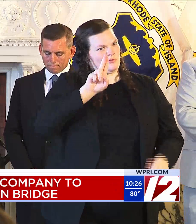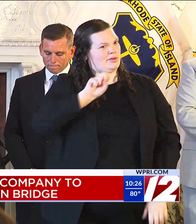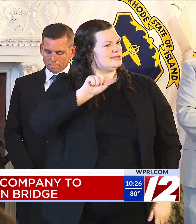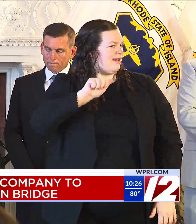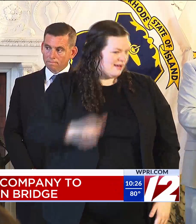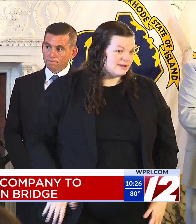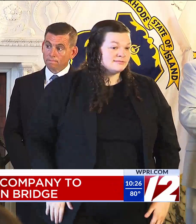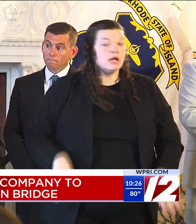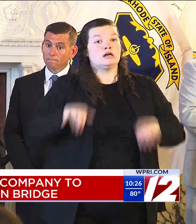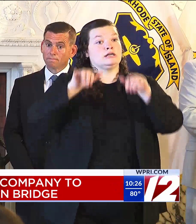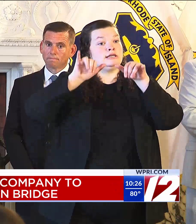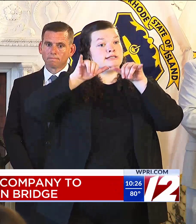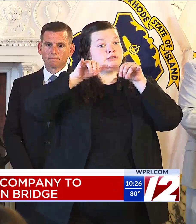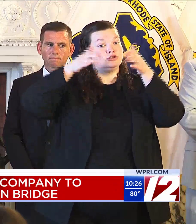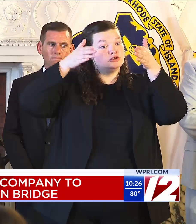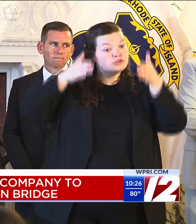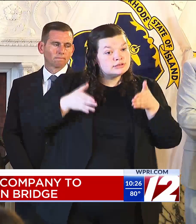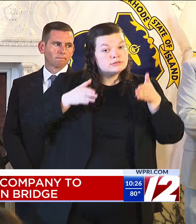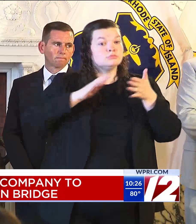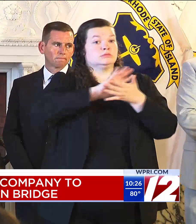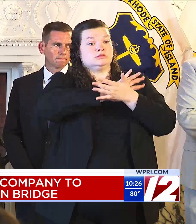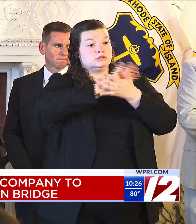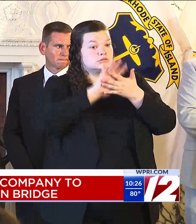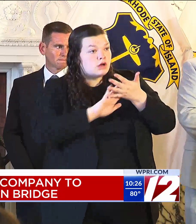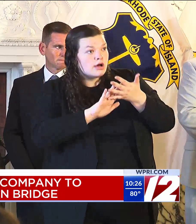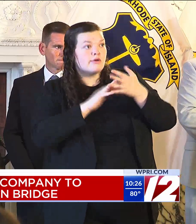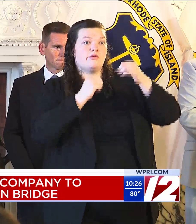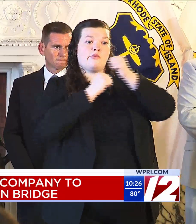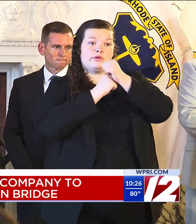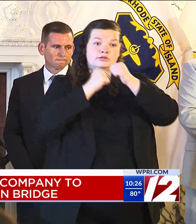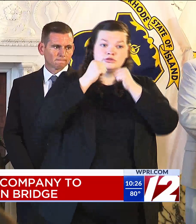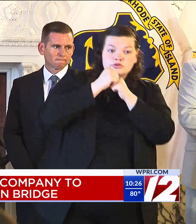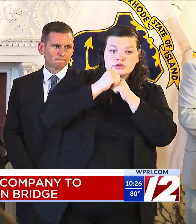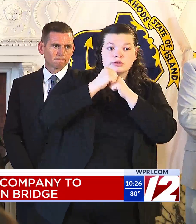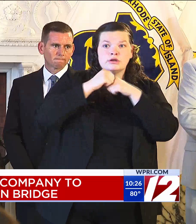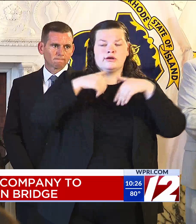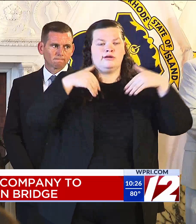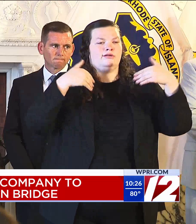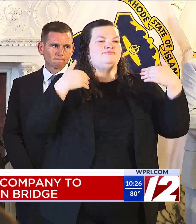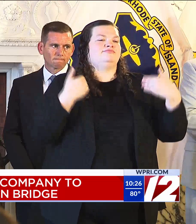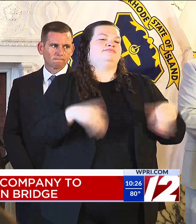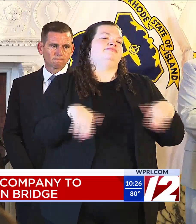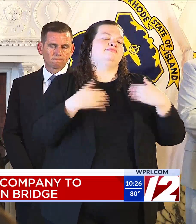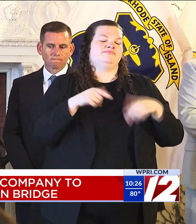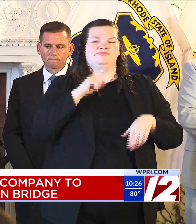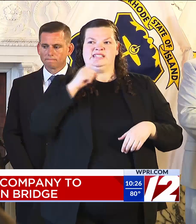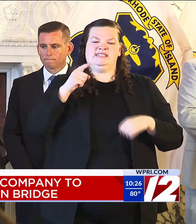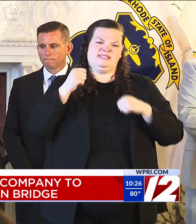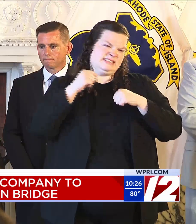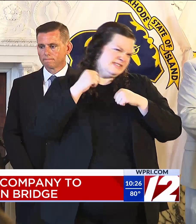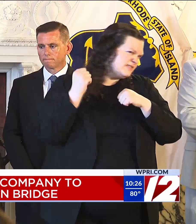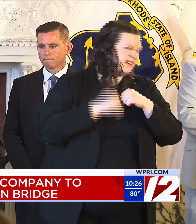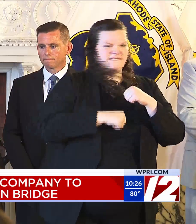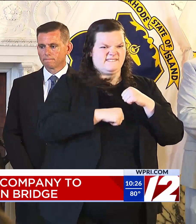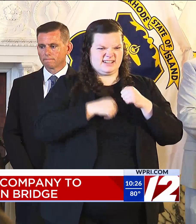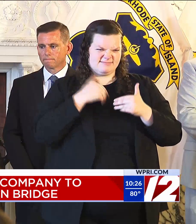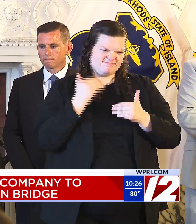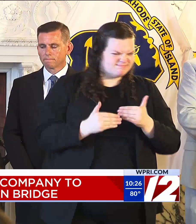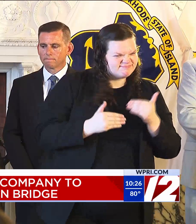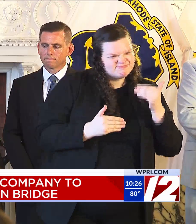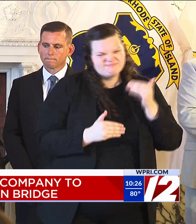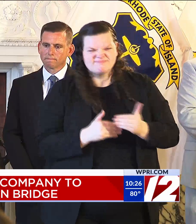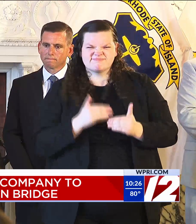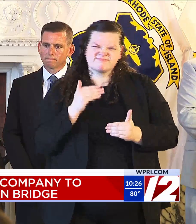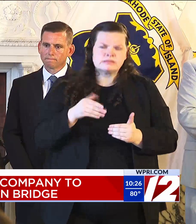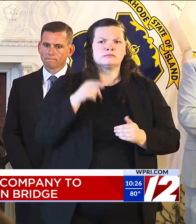construction viewpoint. It's a solid, sound, safe, and it's designed